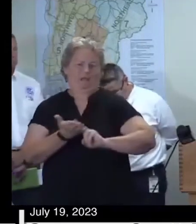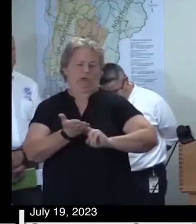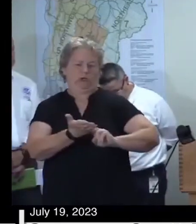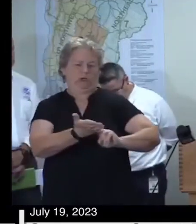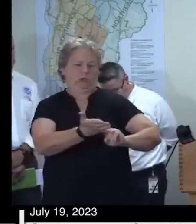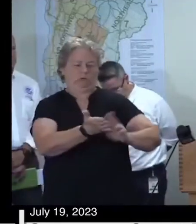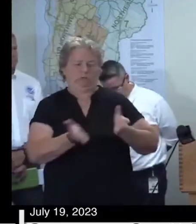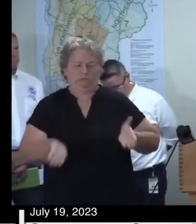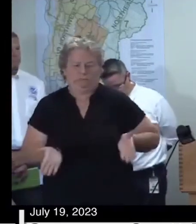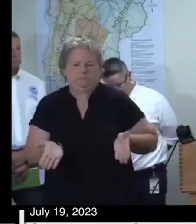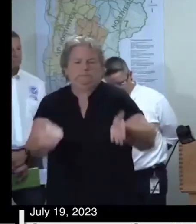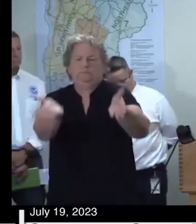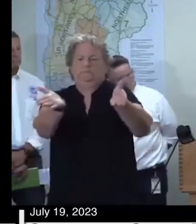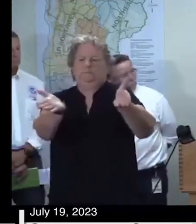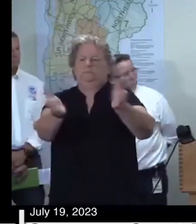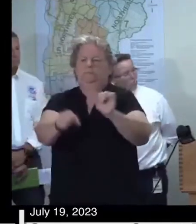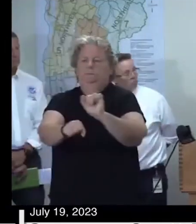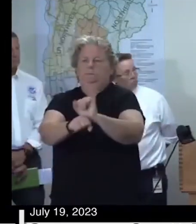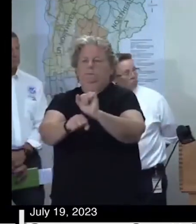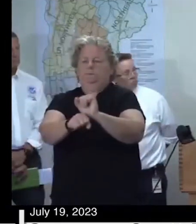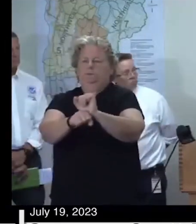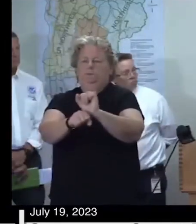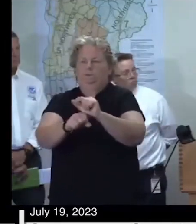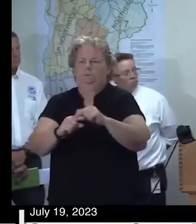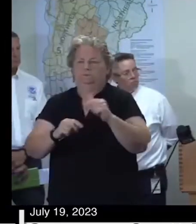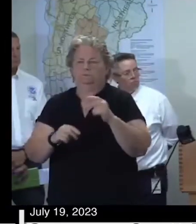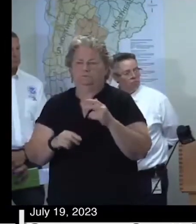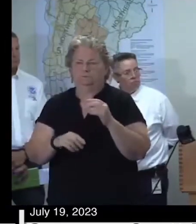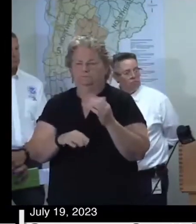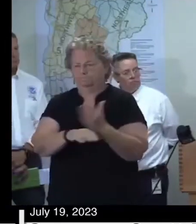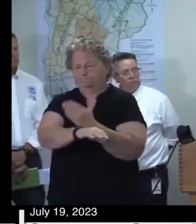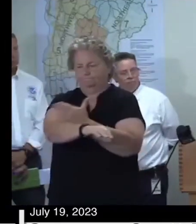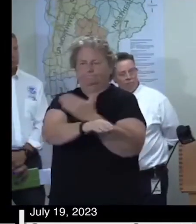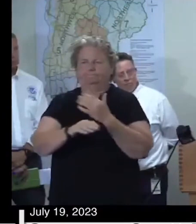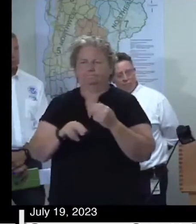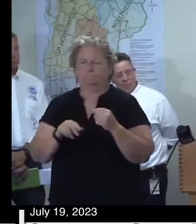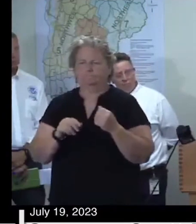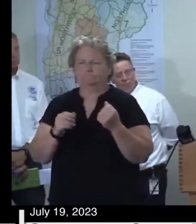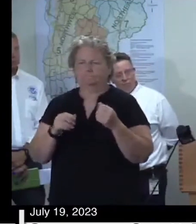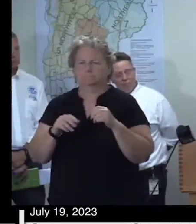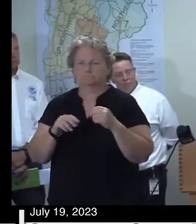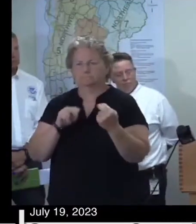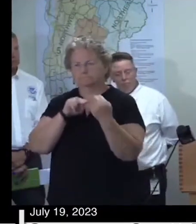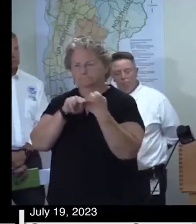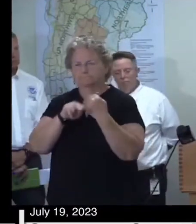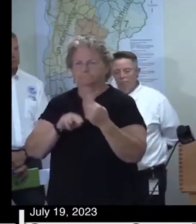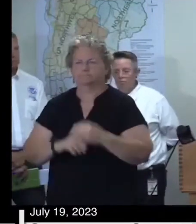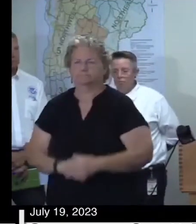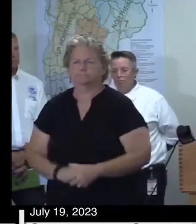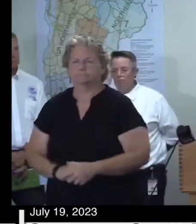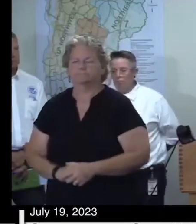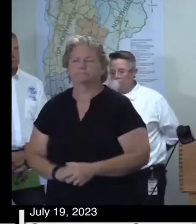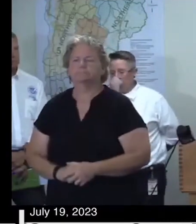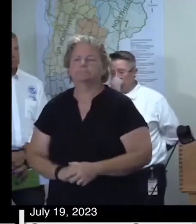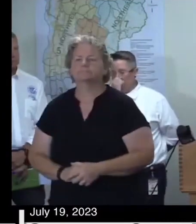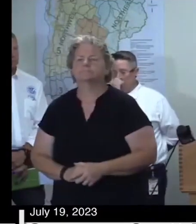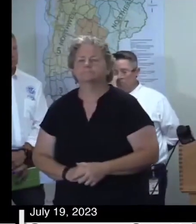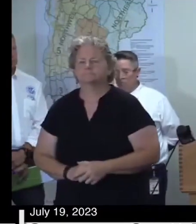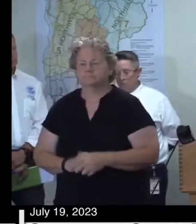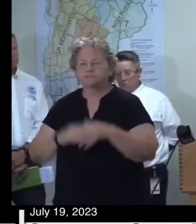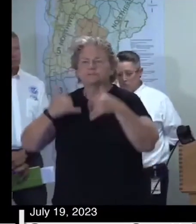Vermont. We currently also have 5 state bridges which are